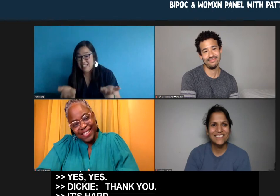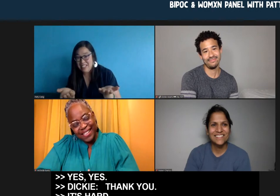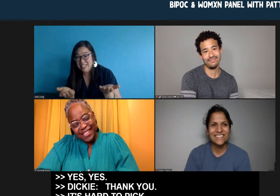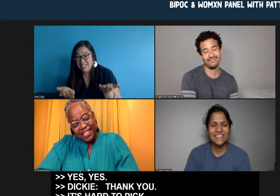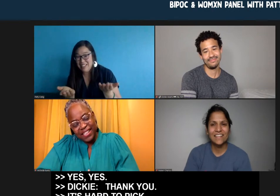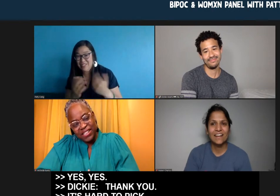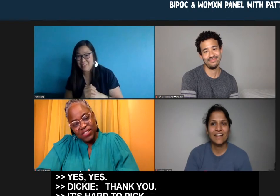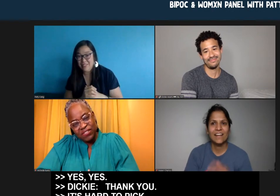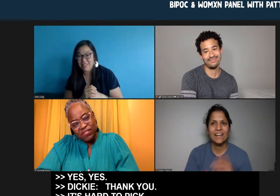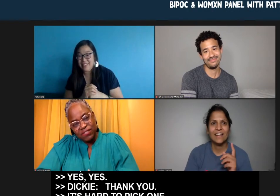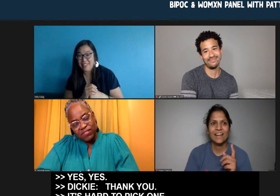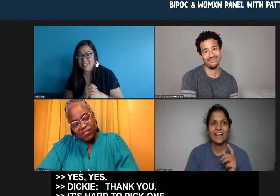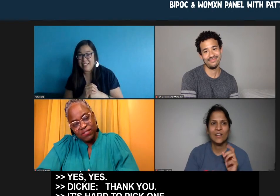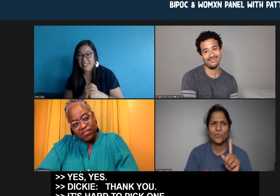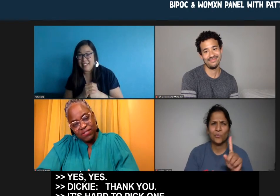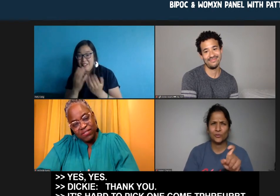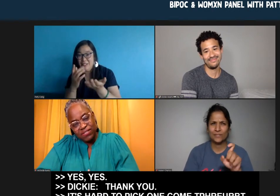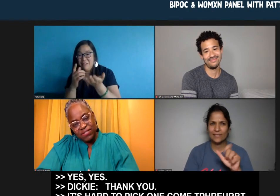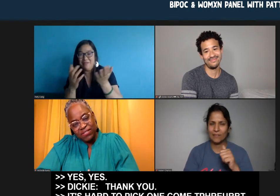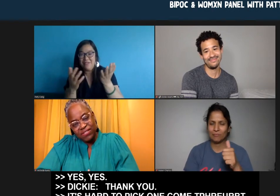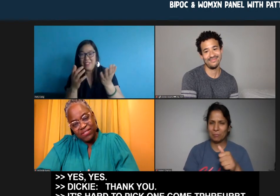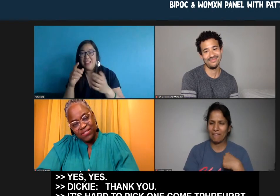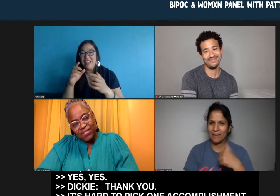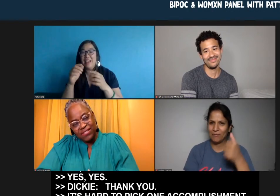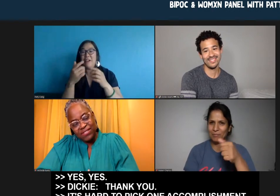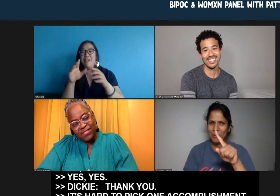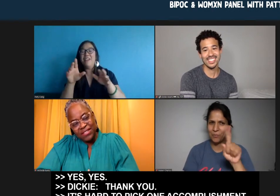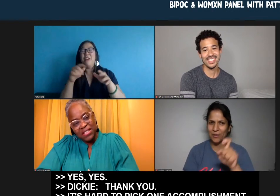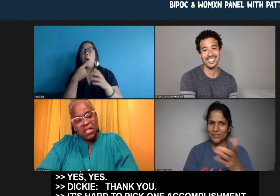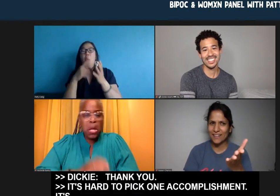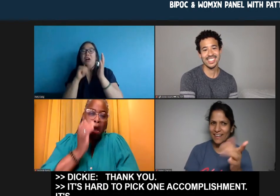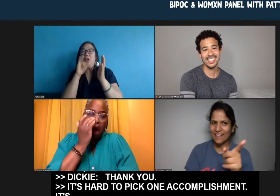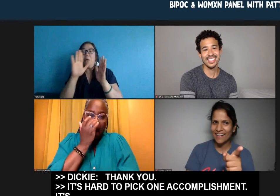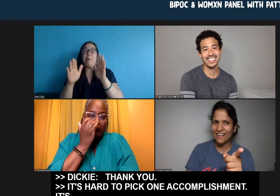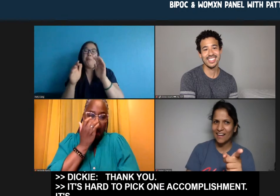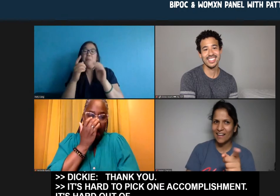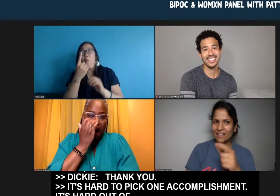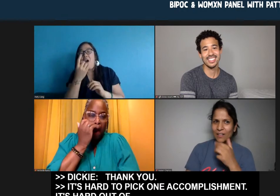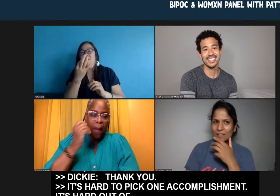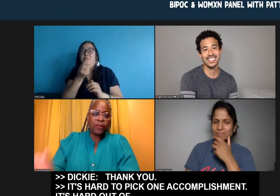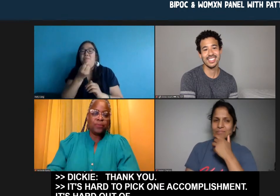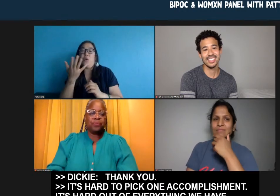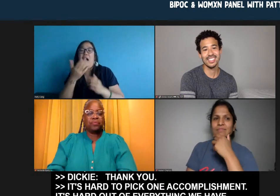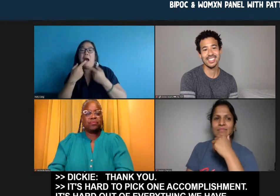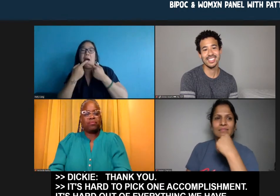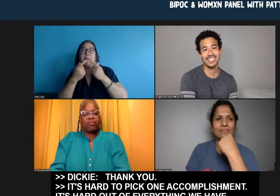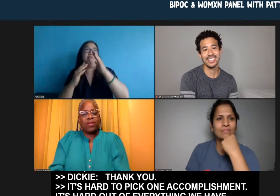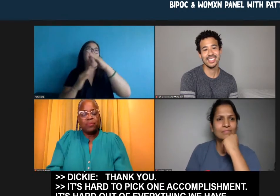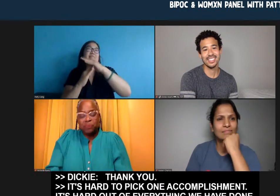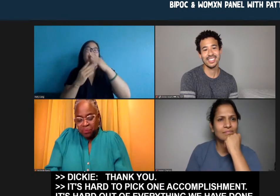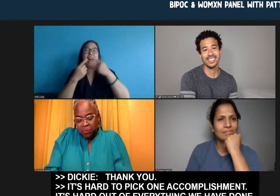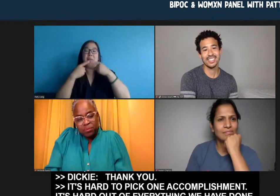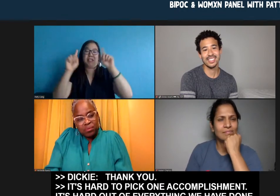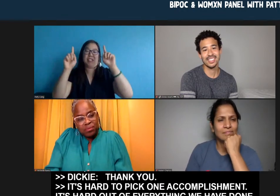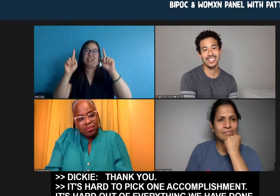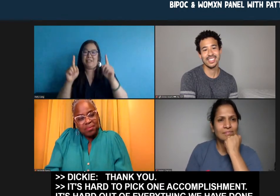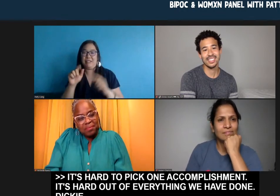Dickie, Milani, is there anything that you wanted to share? Can you remind me of the question? I'm so sorry. one of your